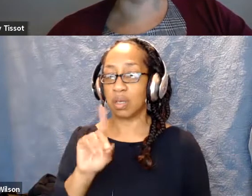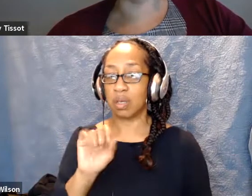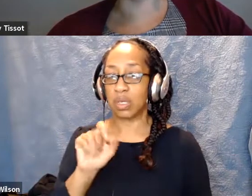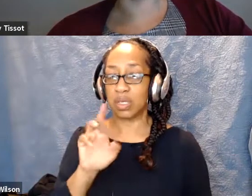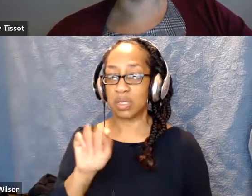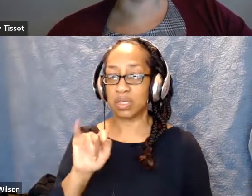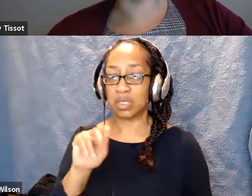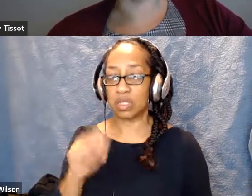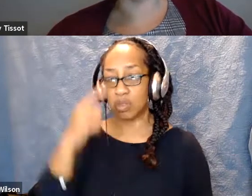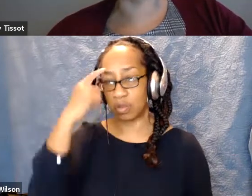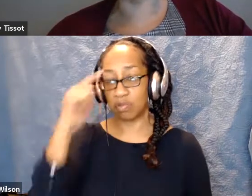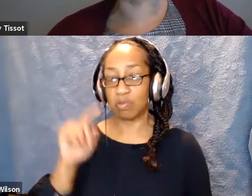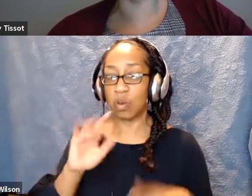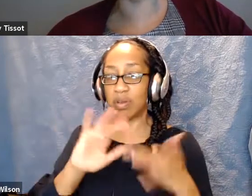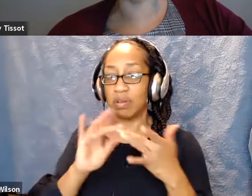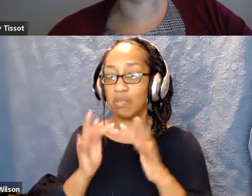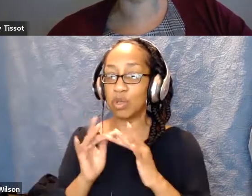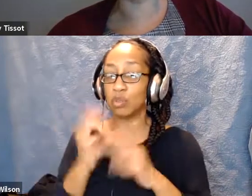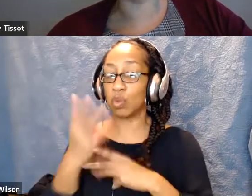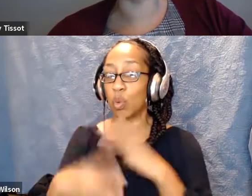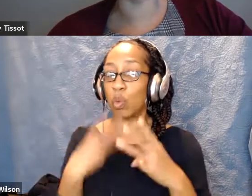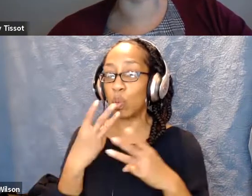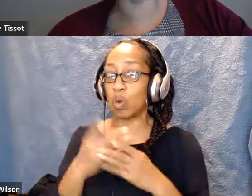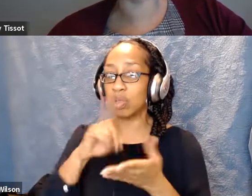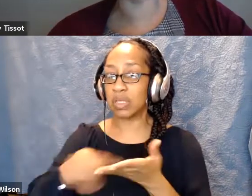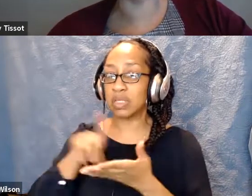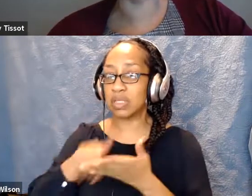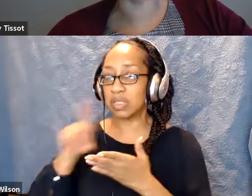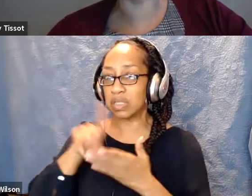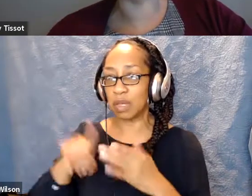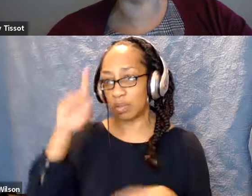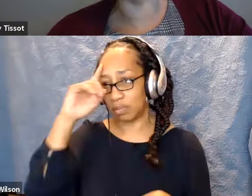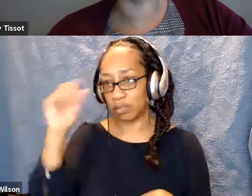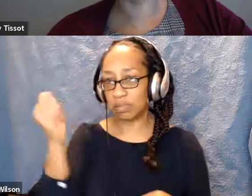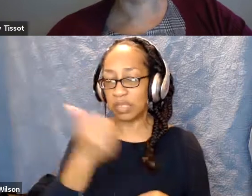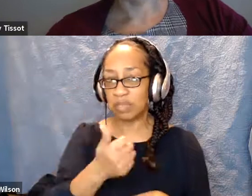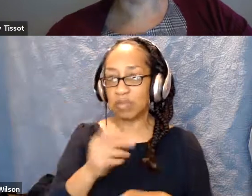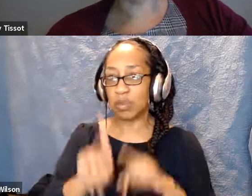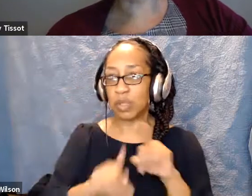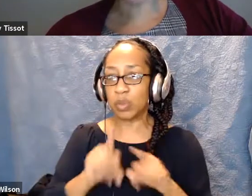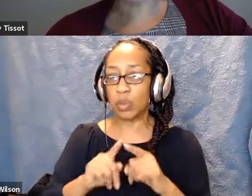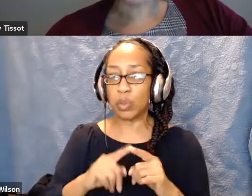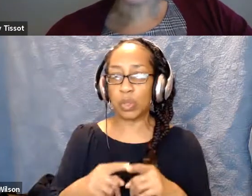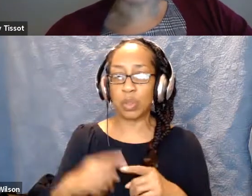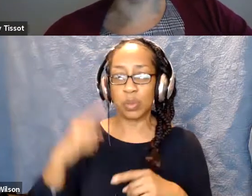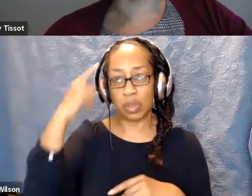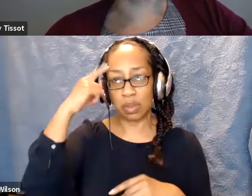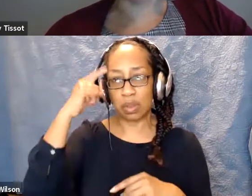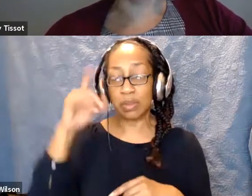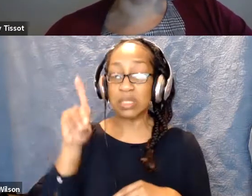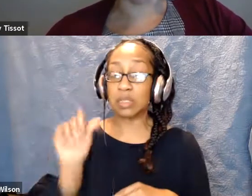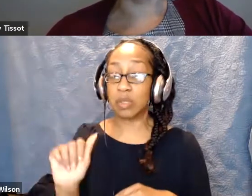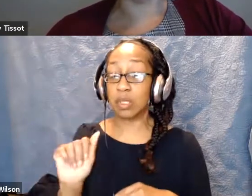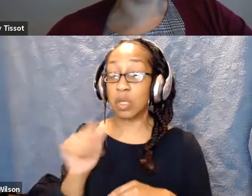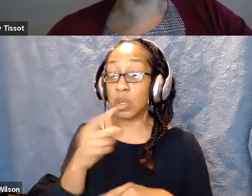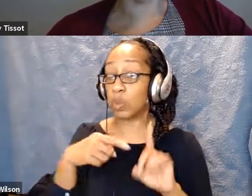Virtual World Case Studies Exploring Self-Determination of Adults with Developmental Disability. When she is not working, Dr. Stiles